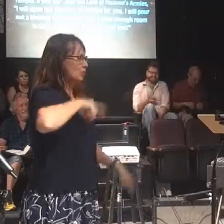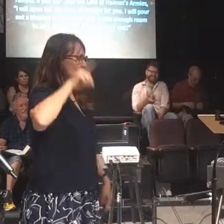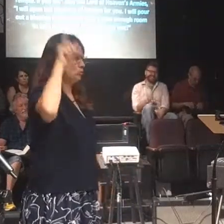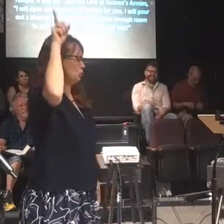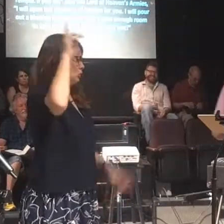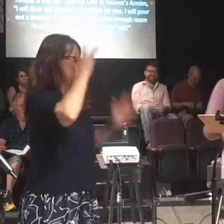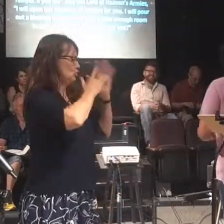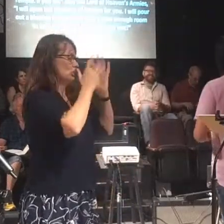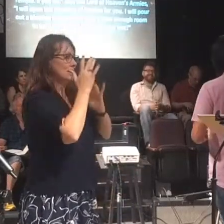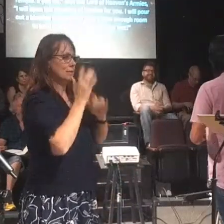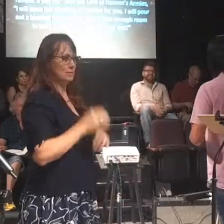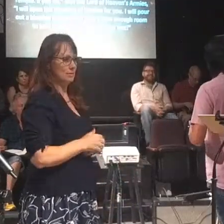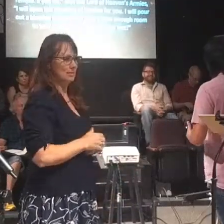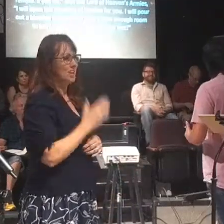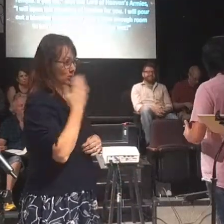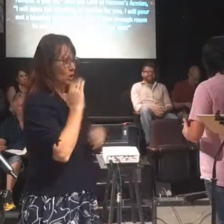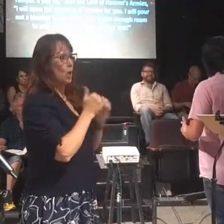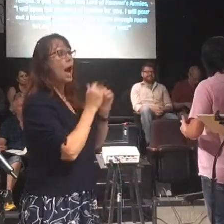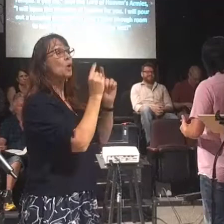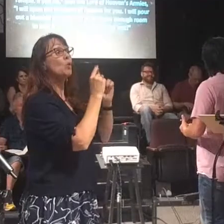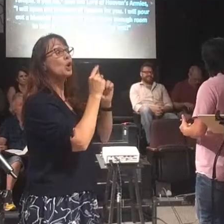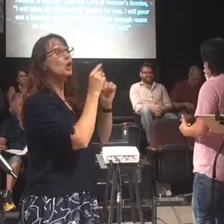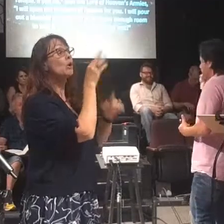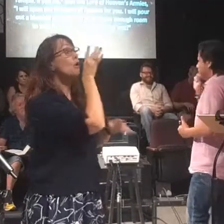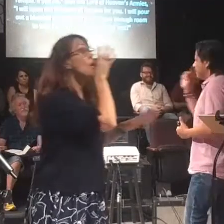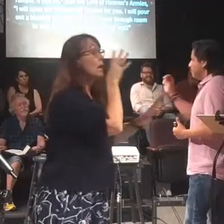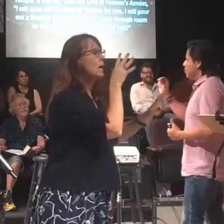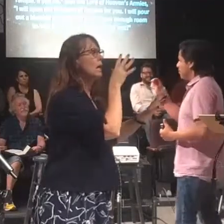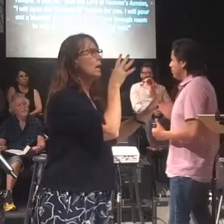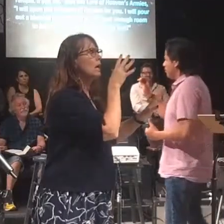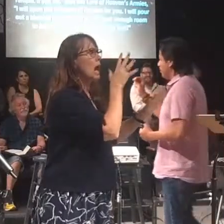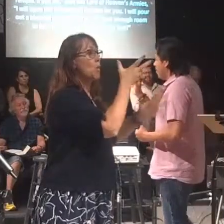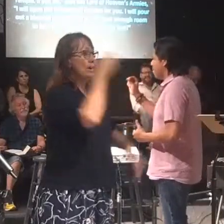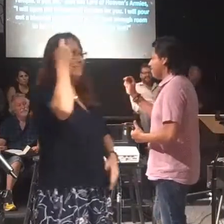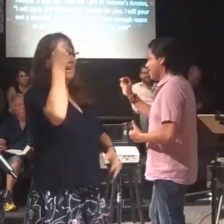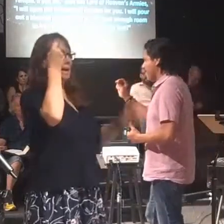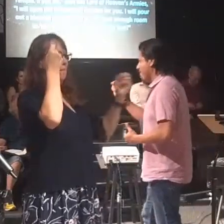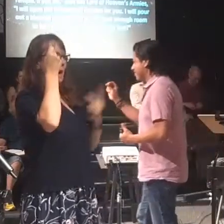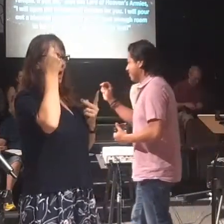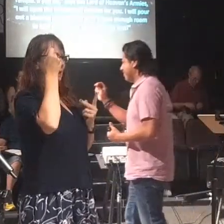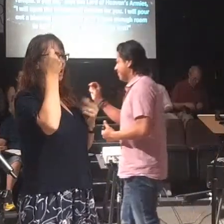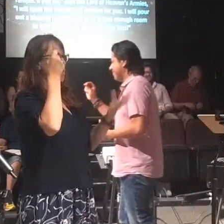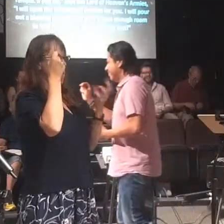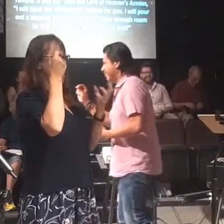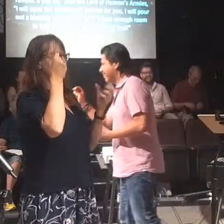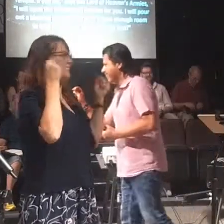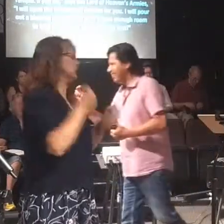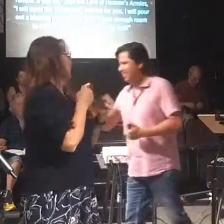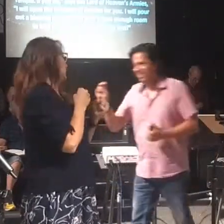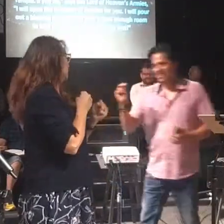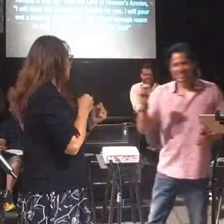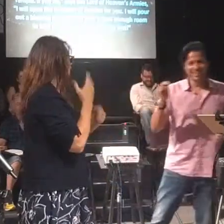And you know how words leave your mouth? And after leaving your mouth, you go, oh, no.